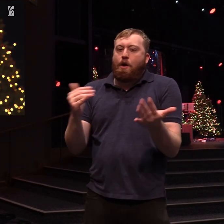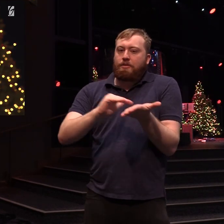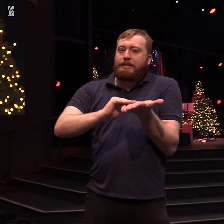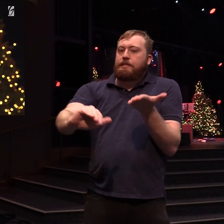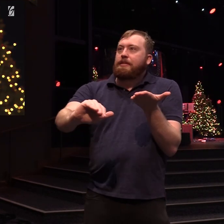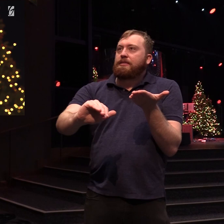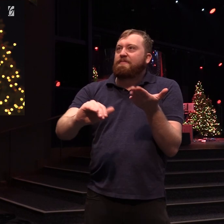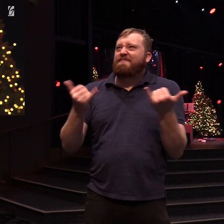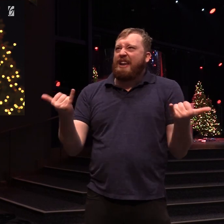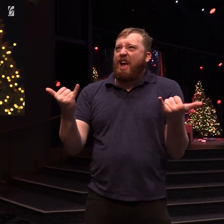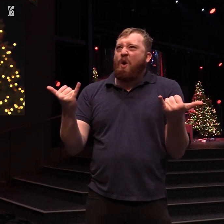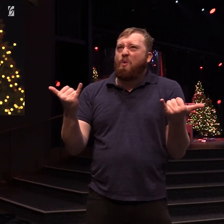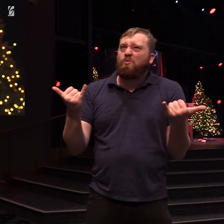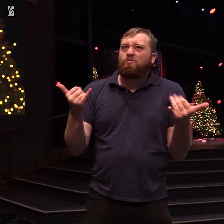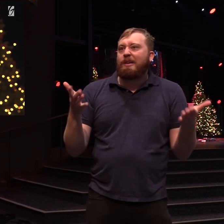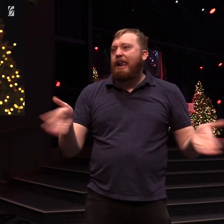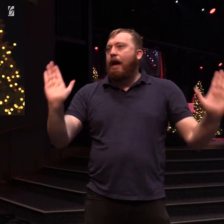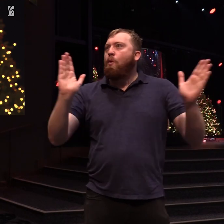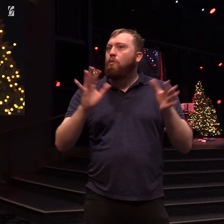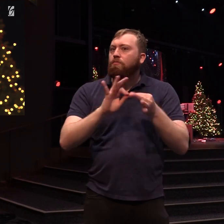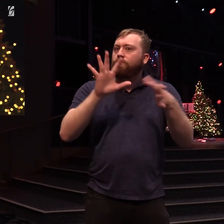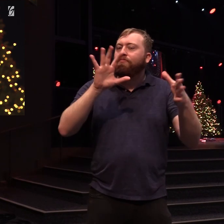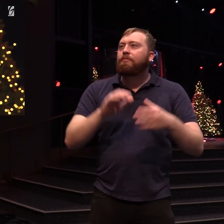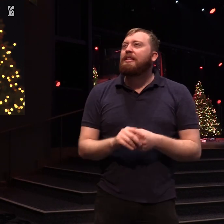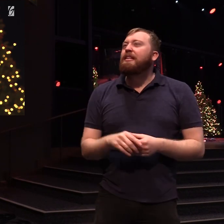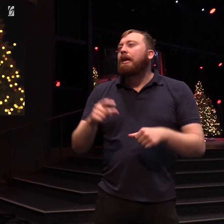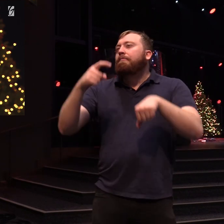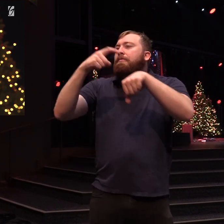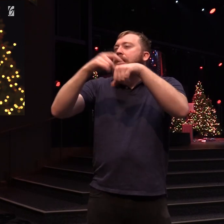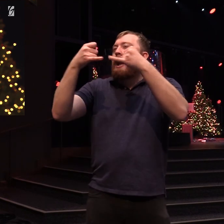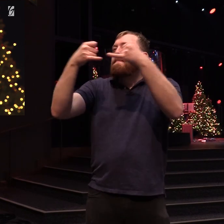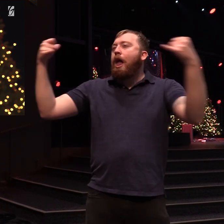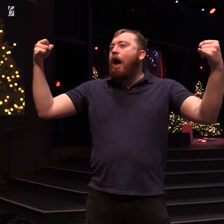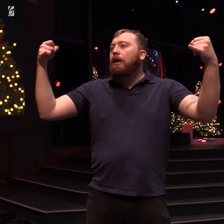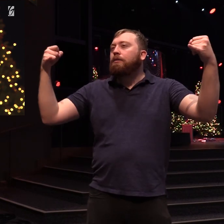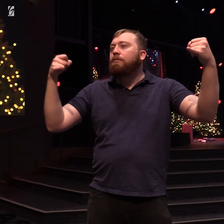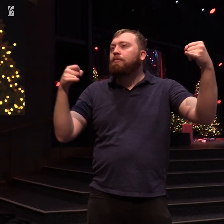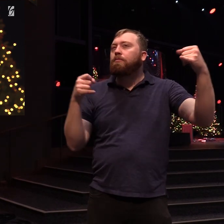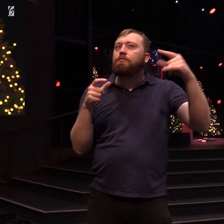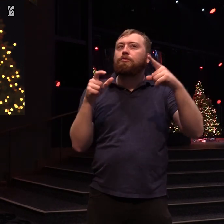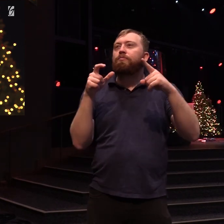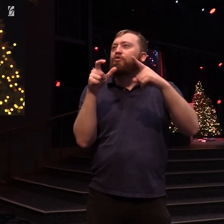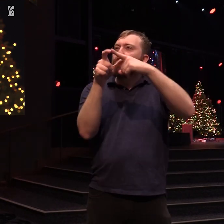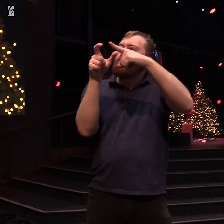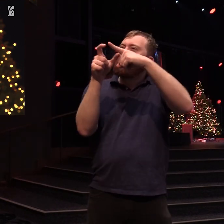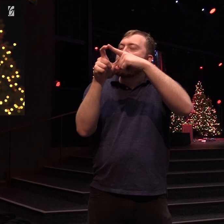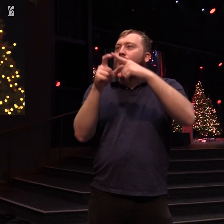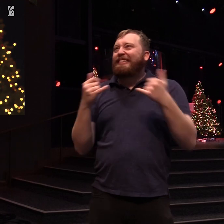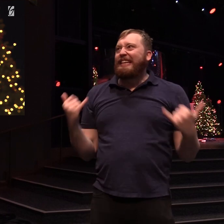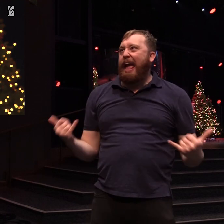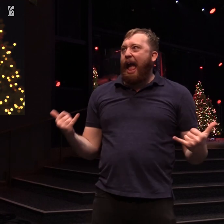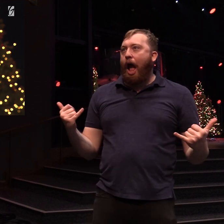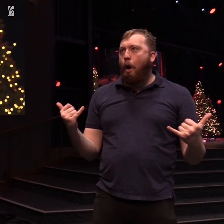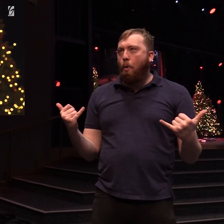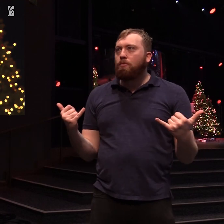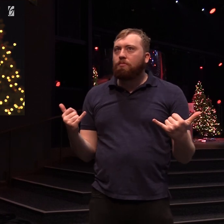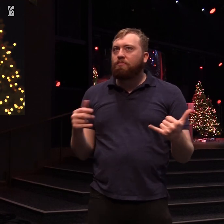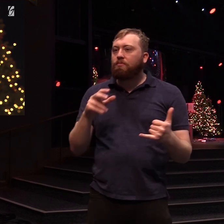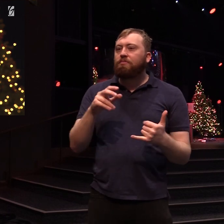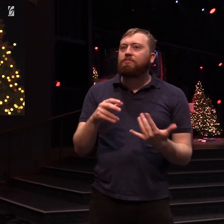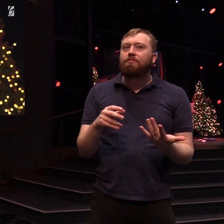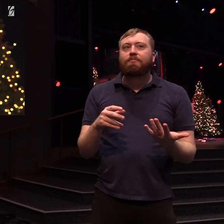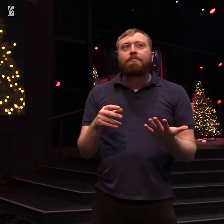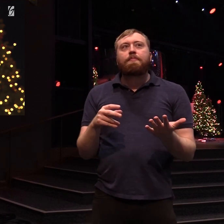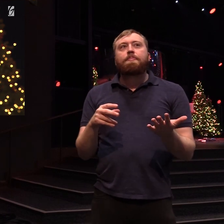Now, that's a timeline term. Now, that's the word we use to signify